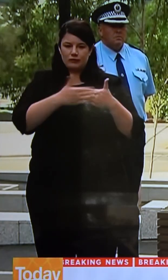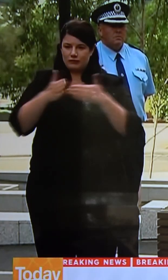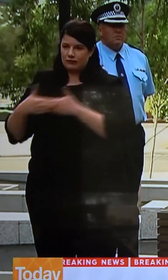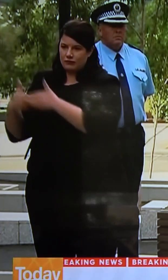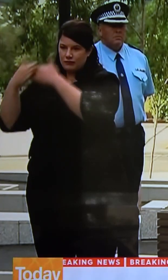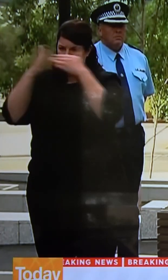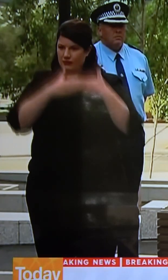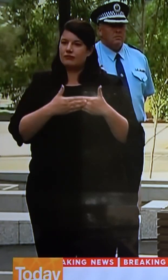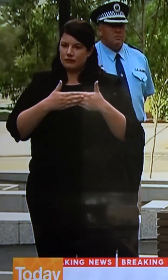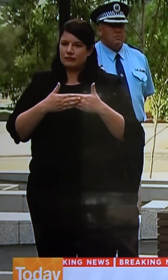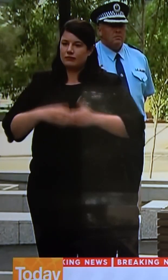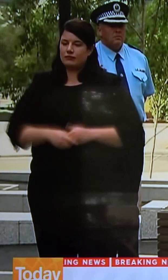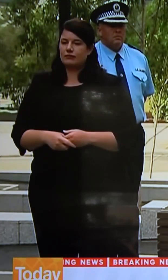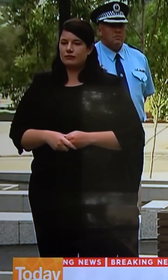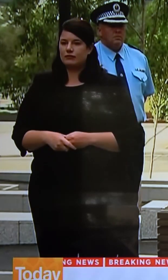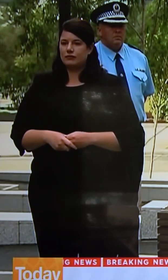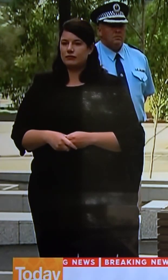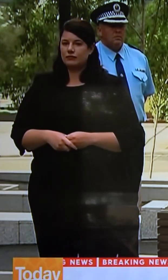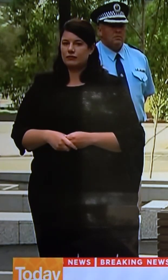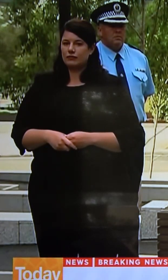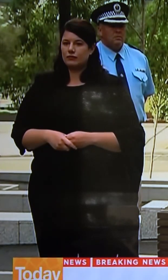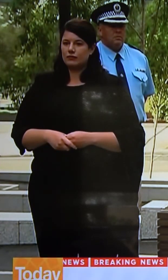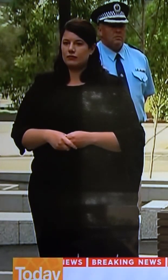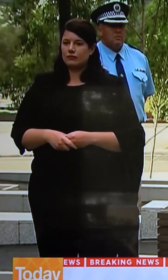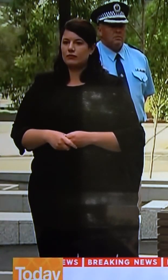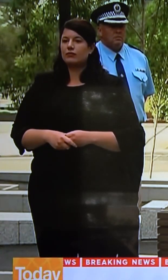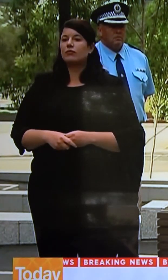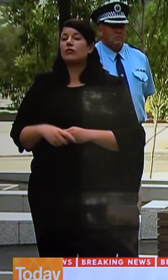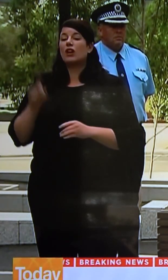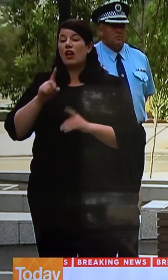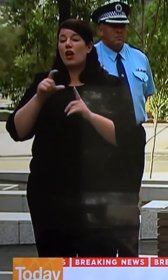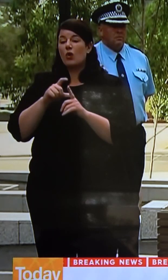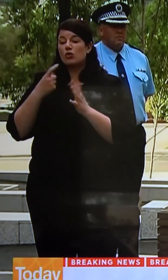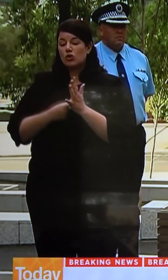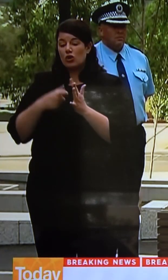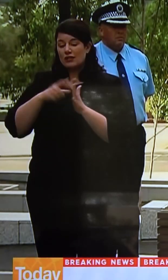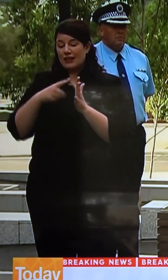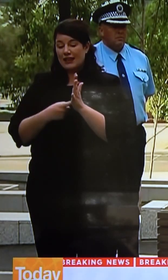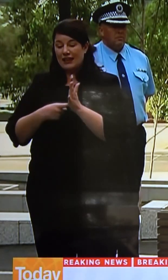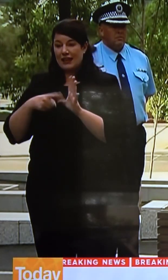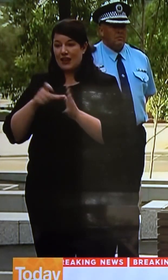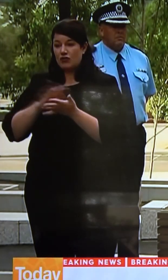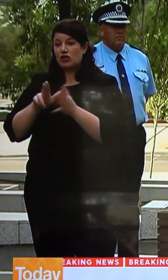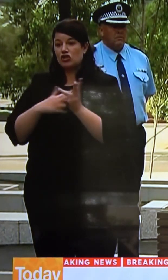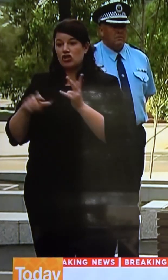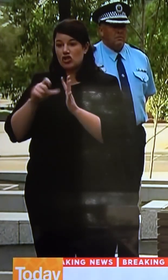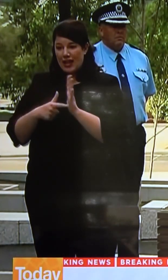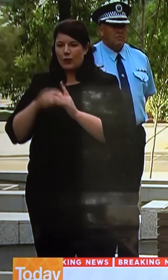number of venues that can no longer operate in the normal way. I'll now ask Dr. Kerry Chant to provide health advice. Then Minister